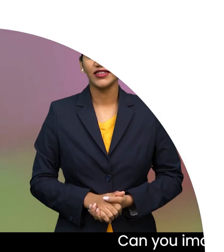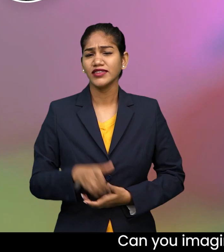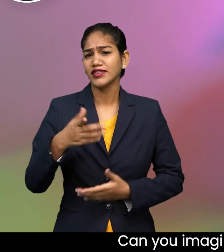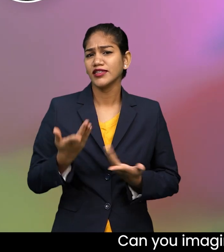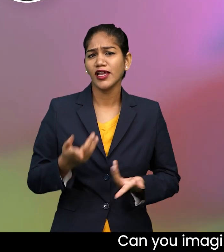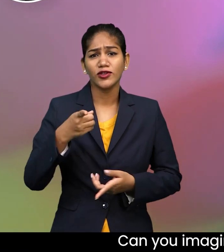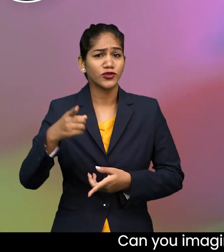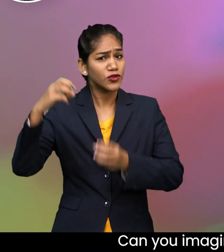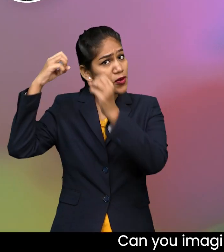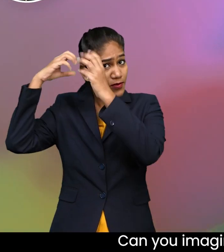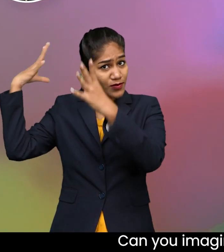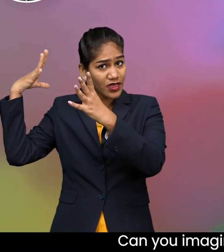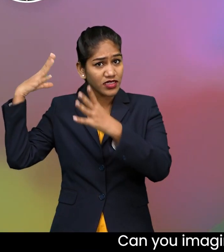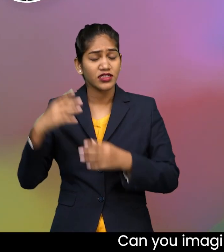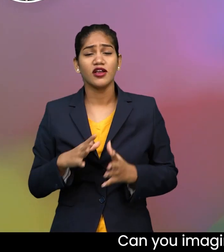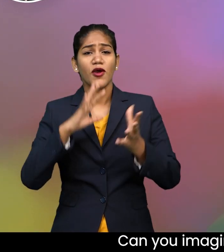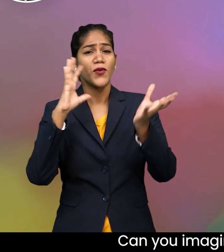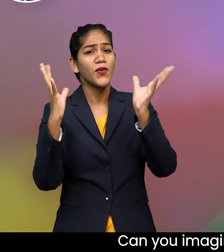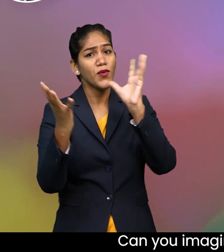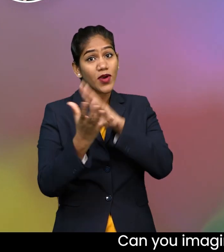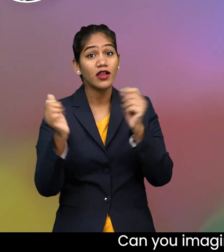Can you imagine a world without human beings?